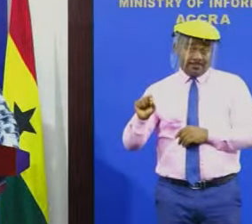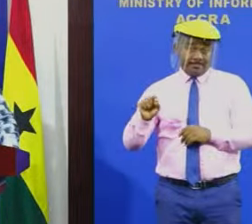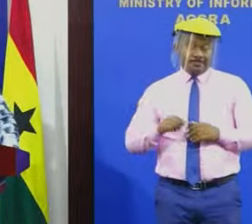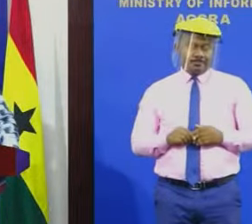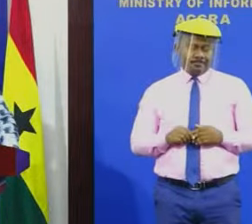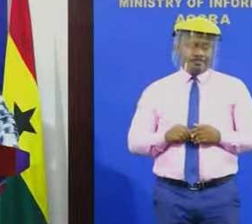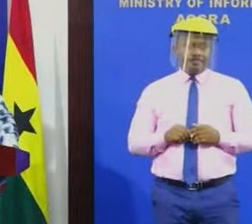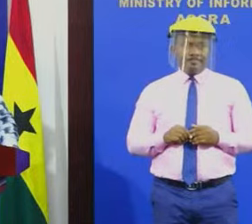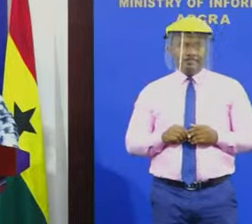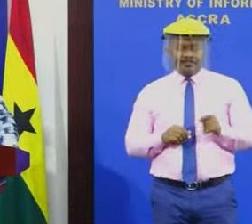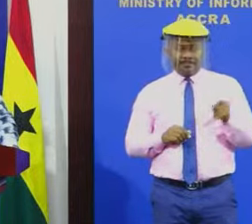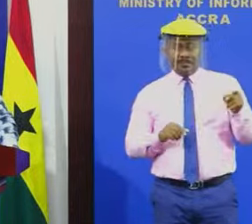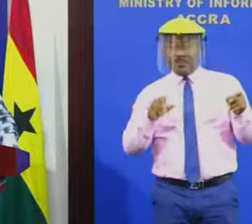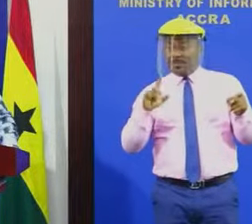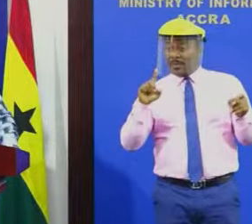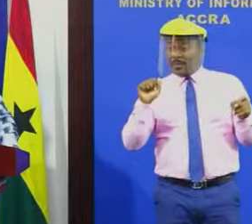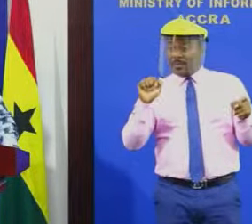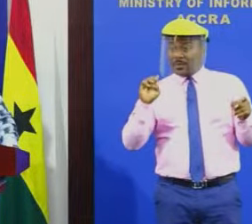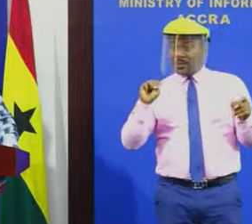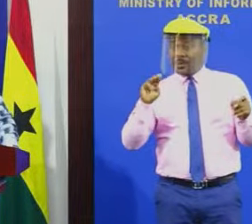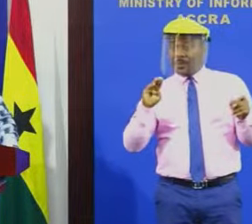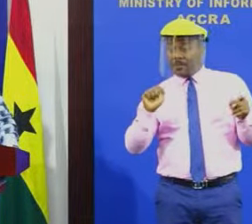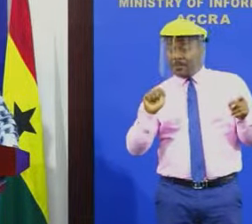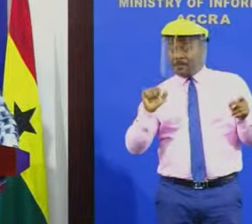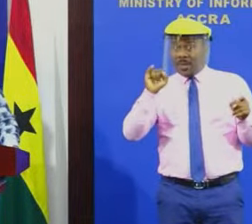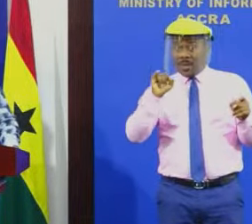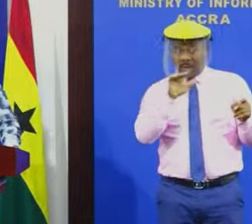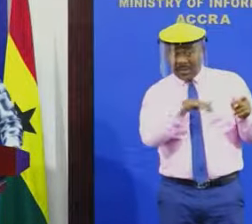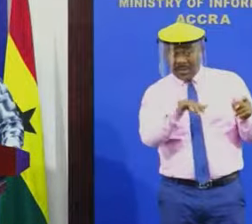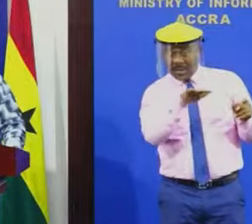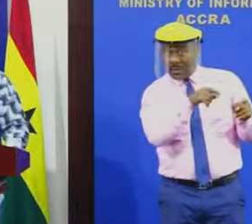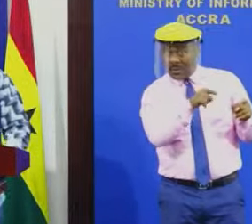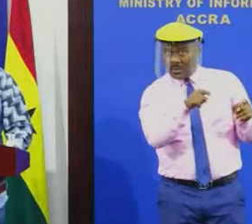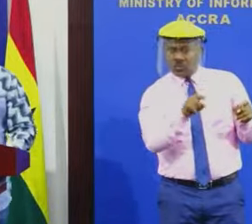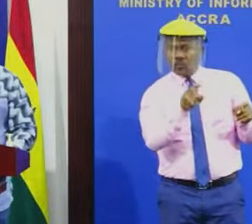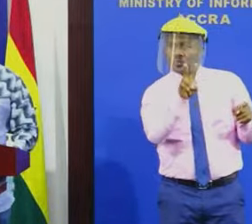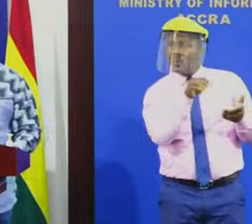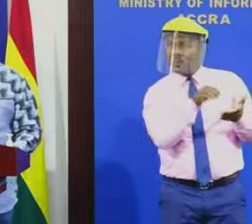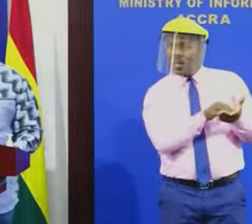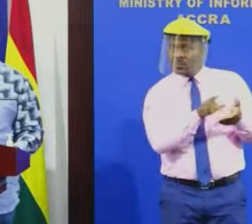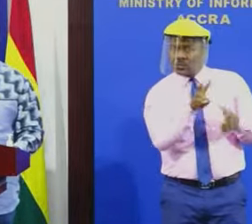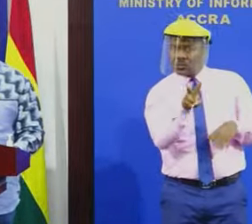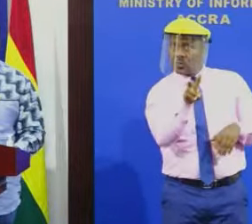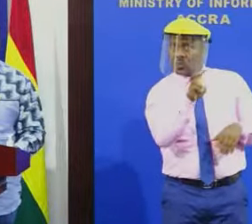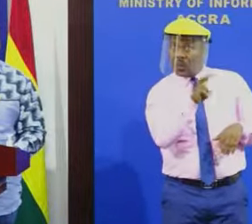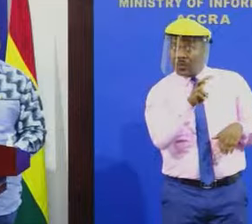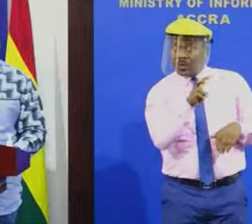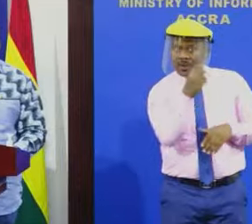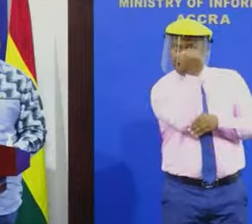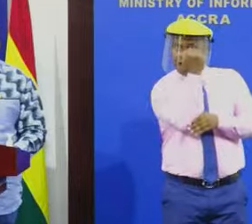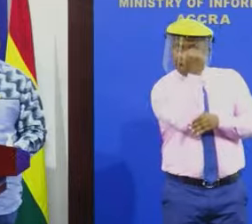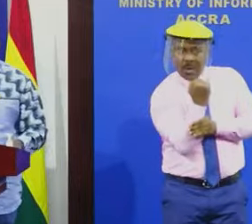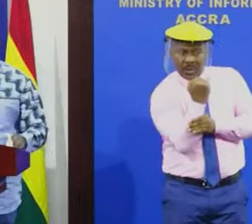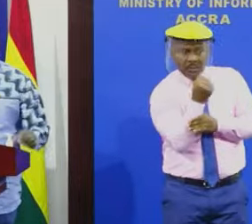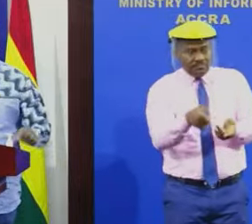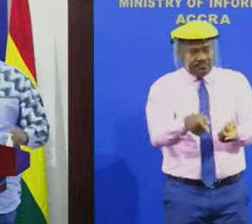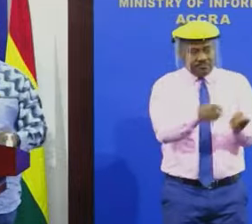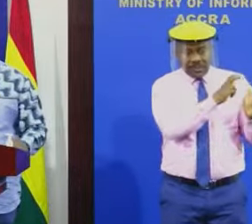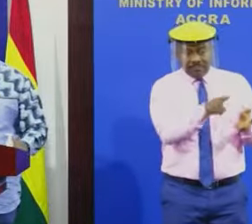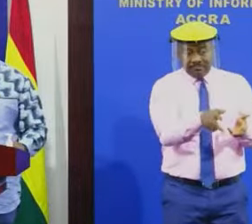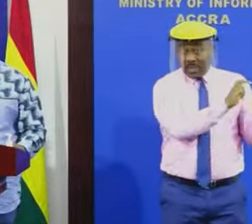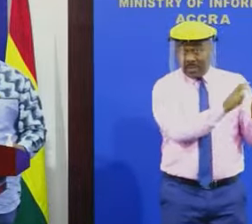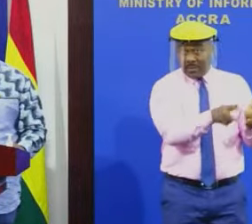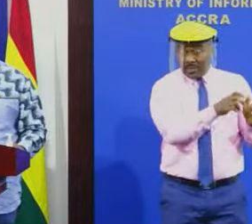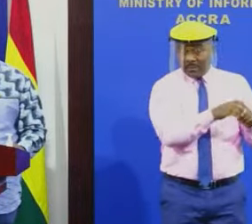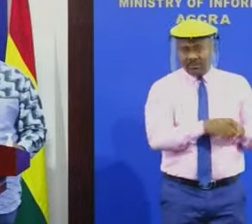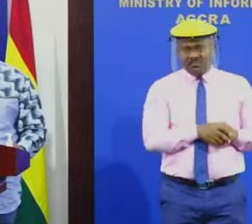the Dambai-Dodoikope route, about 2,200 tree stumps were removed. And the